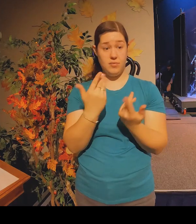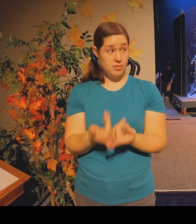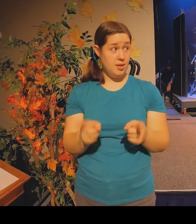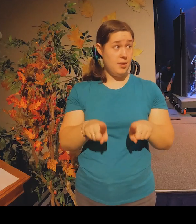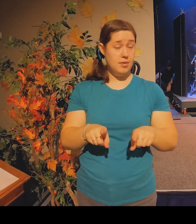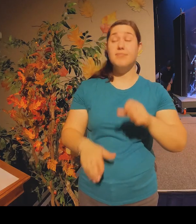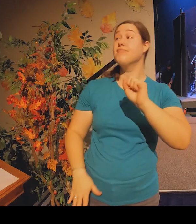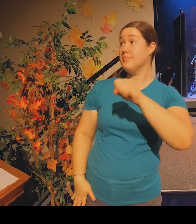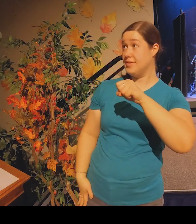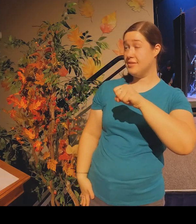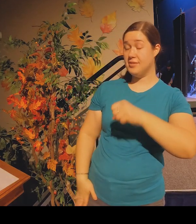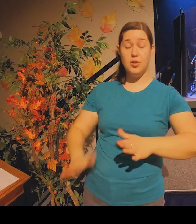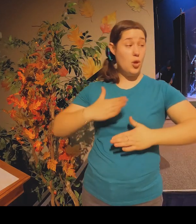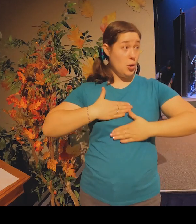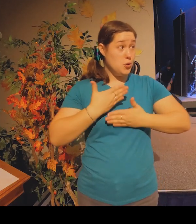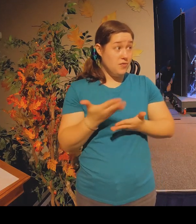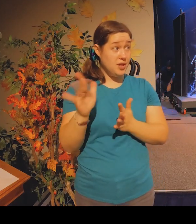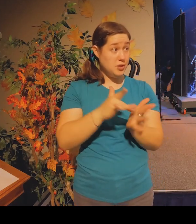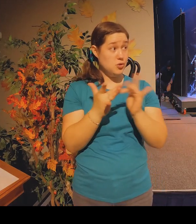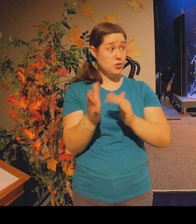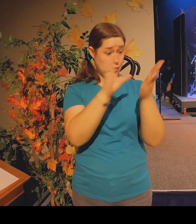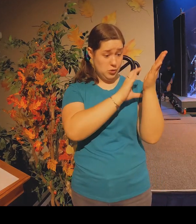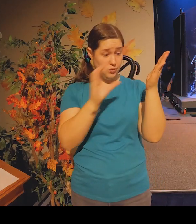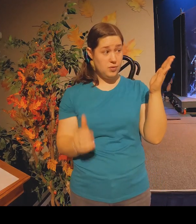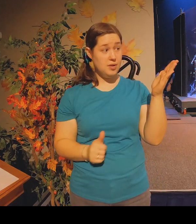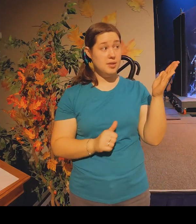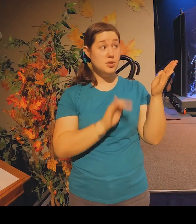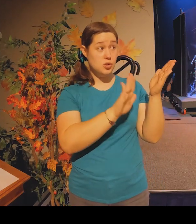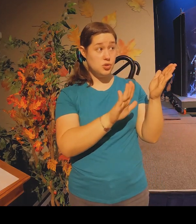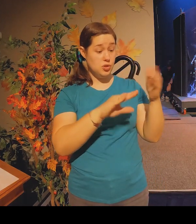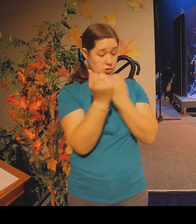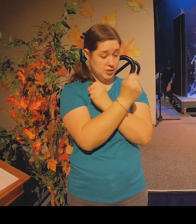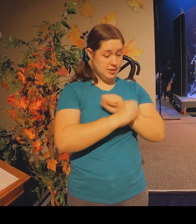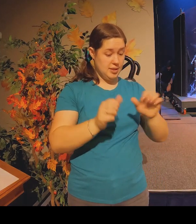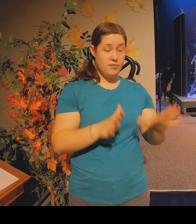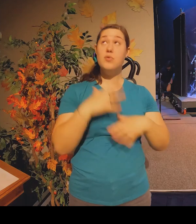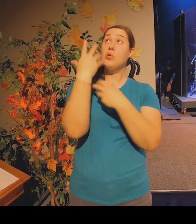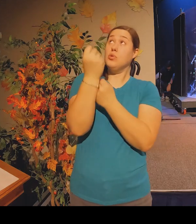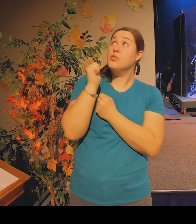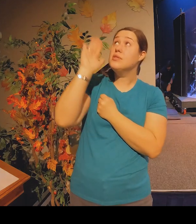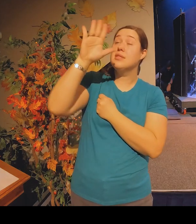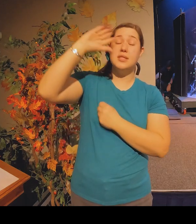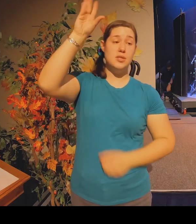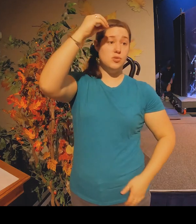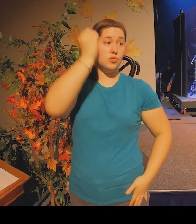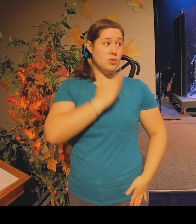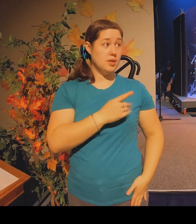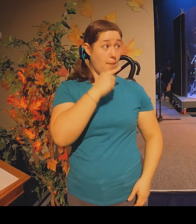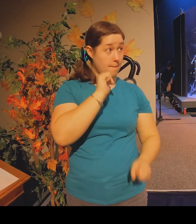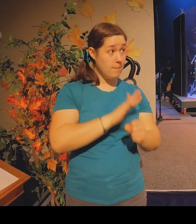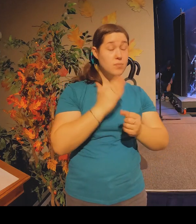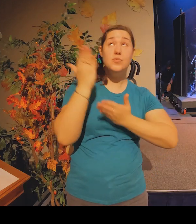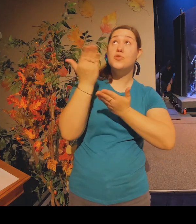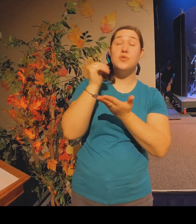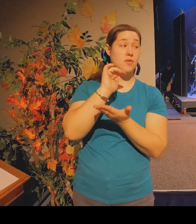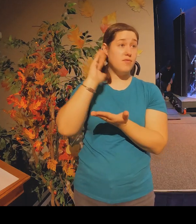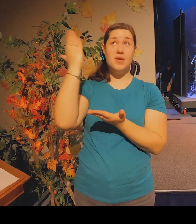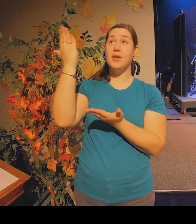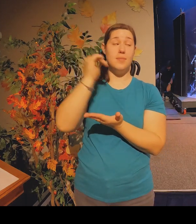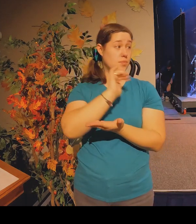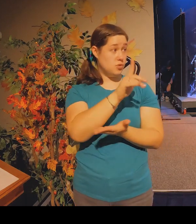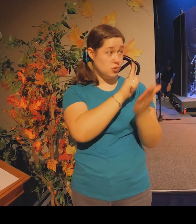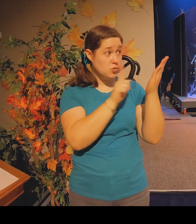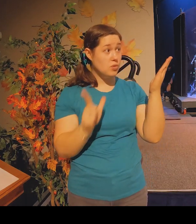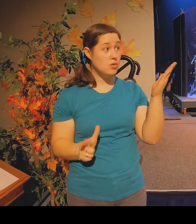confess Jesus Christ as your Savior, put your whole trust in His grace, and promise to serve Him as your Lord in union with the church,